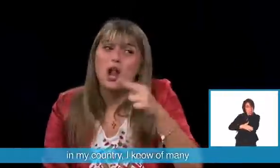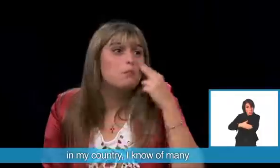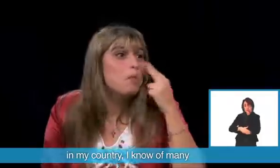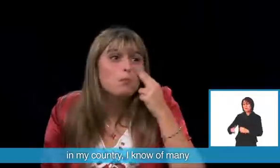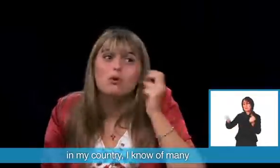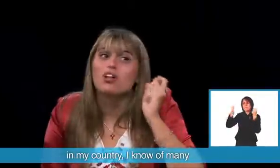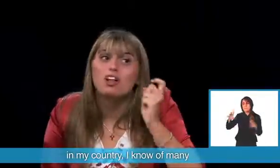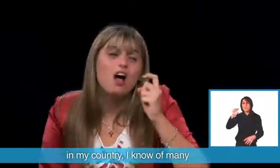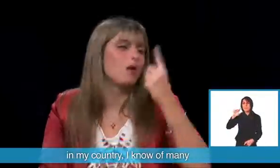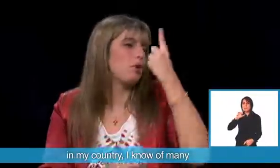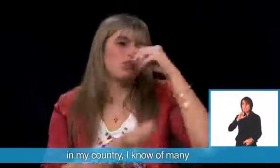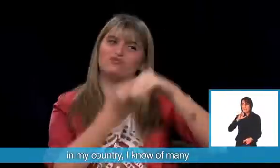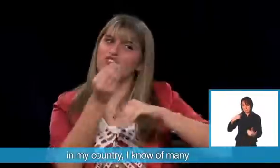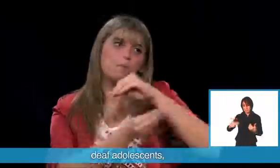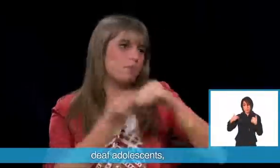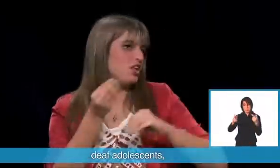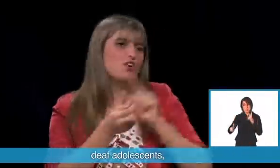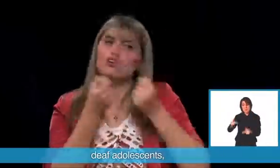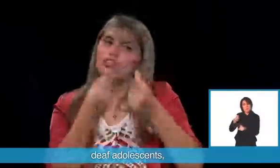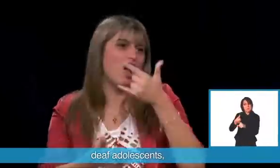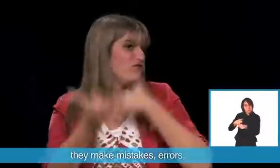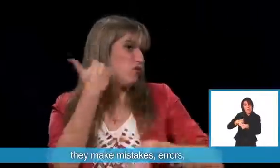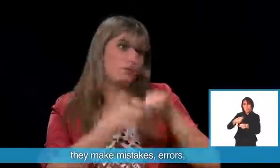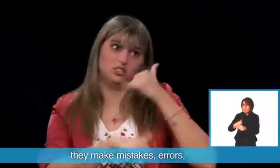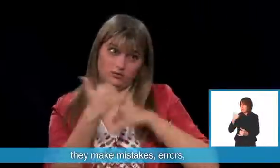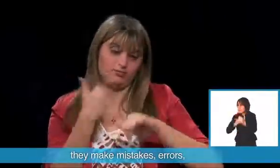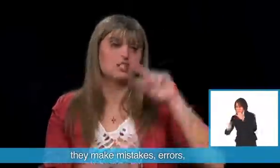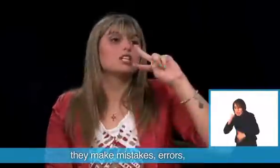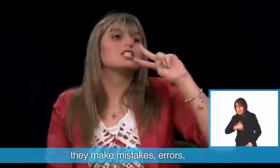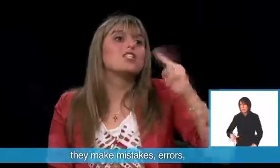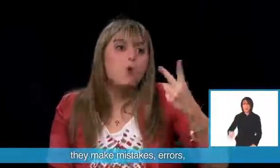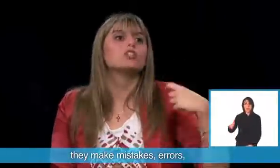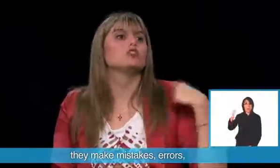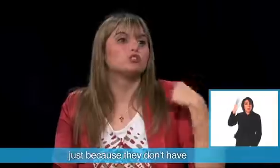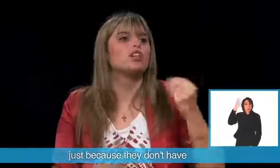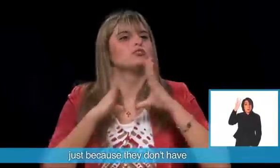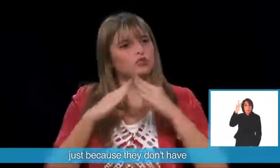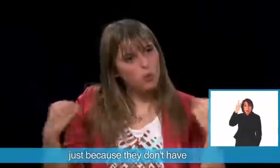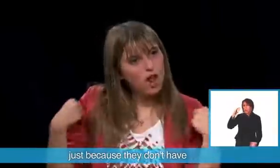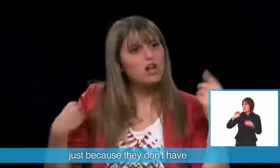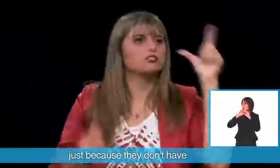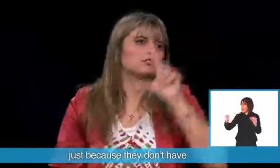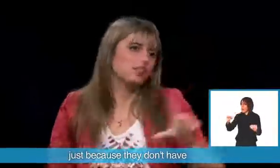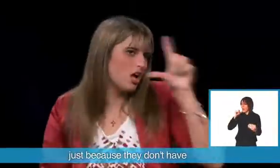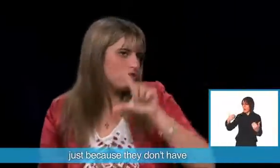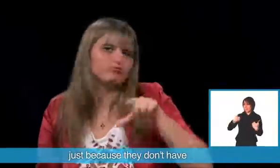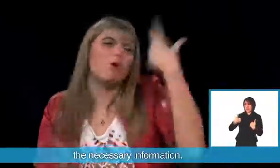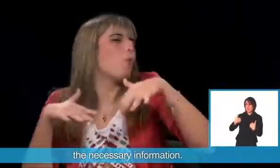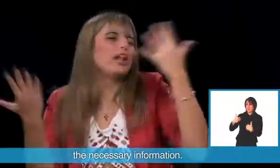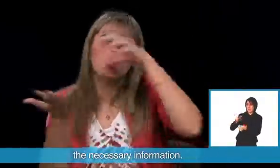my country, I know of many deaf adolescents. They make mistakes, errors, just because they don't have the